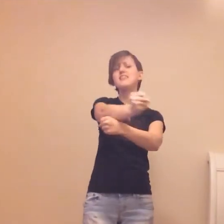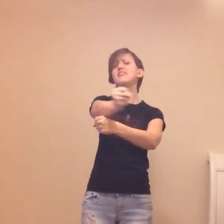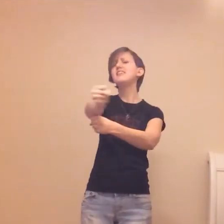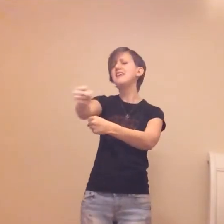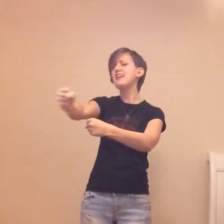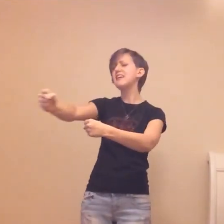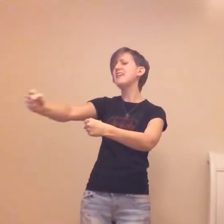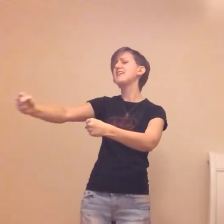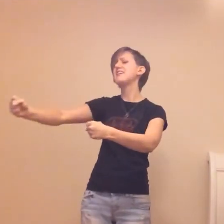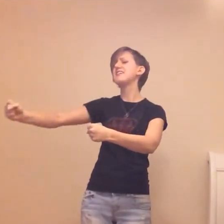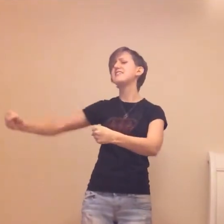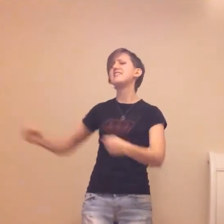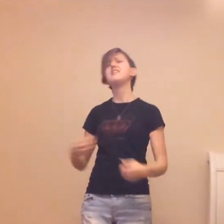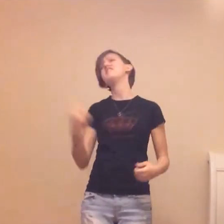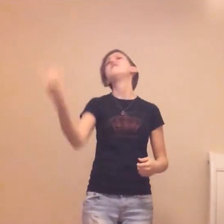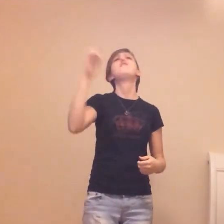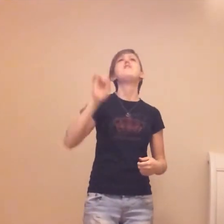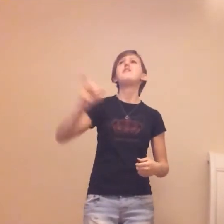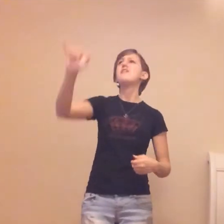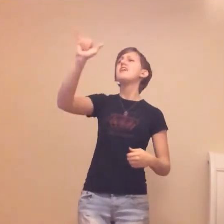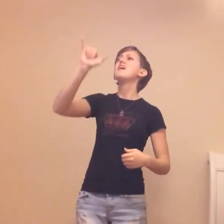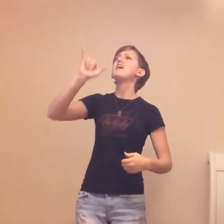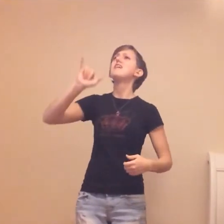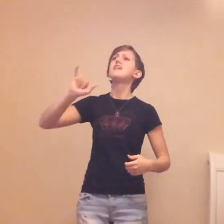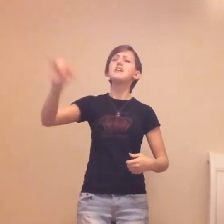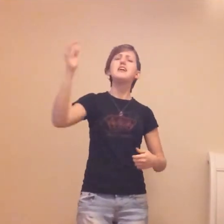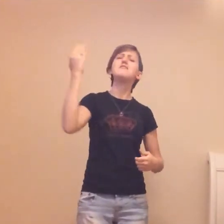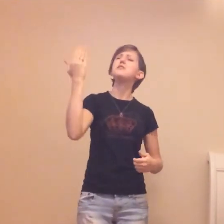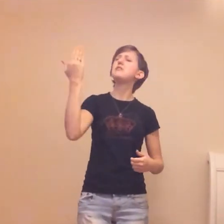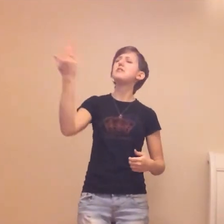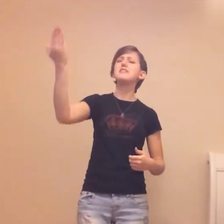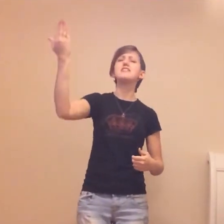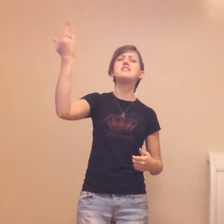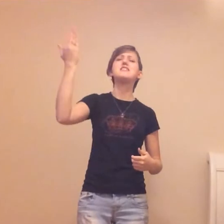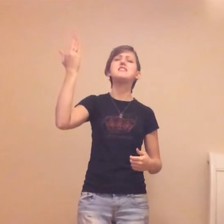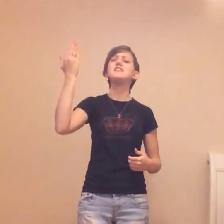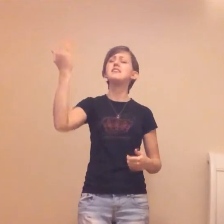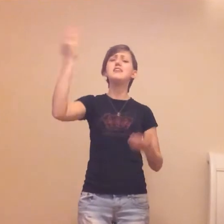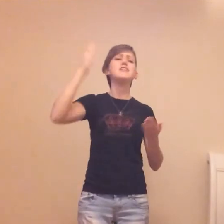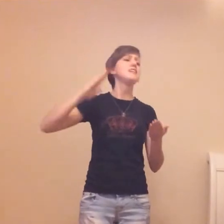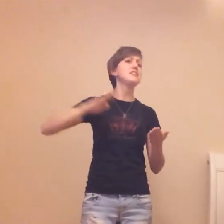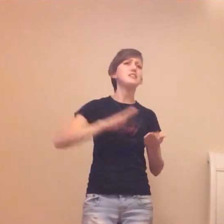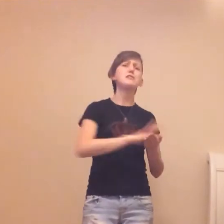and